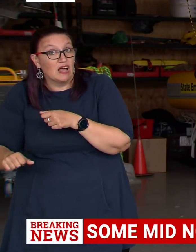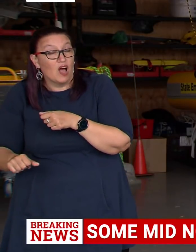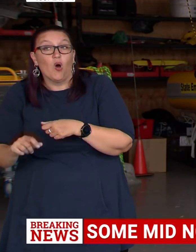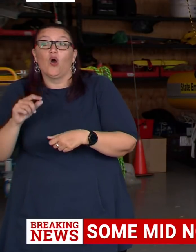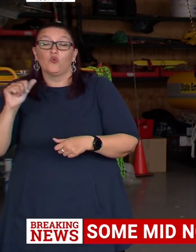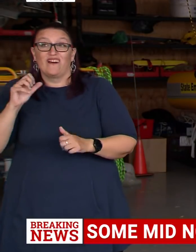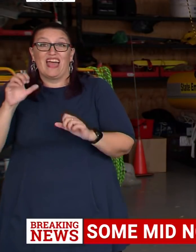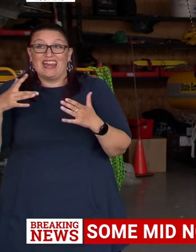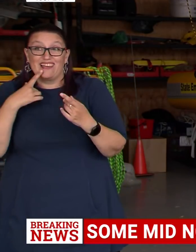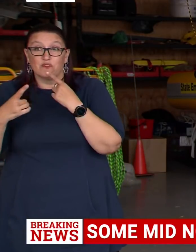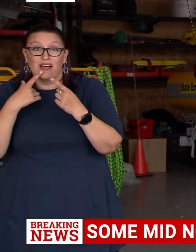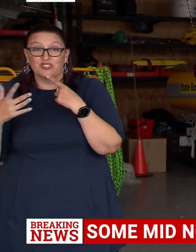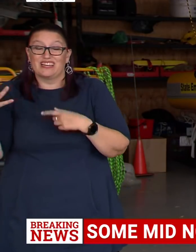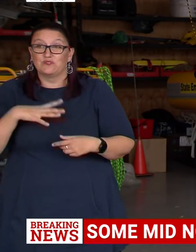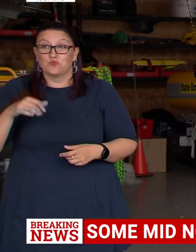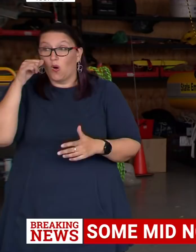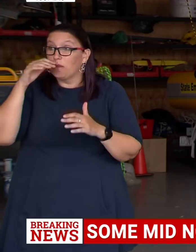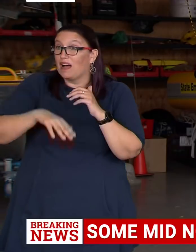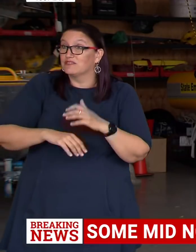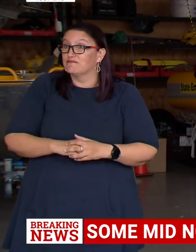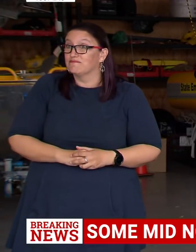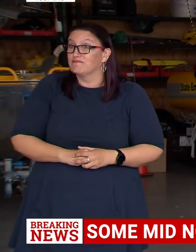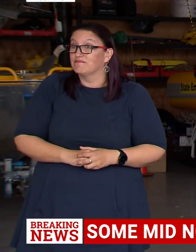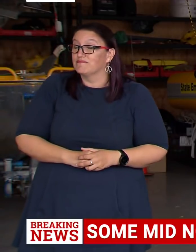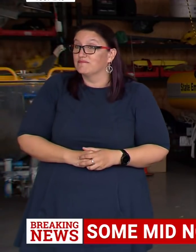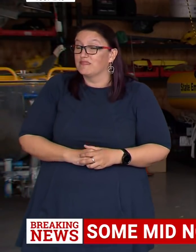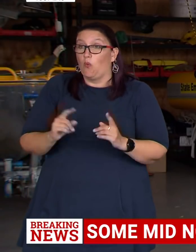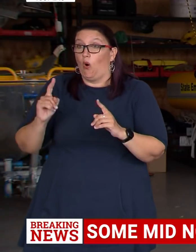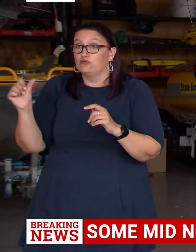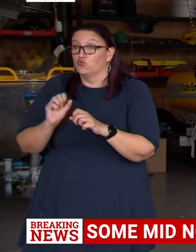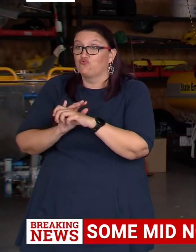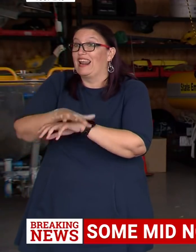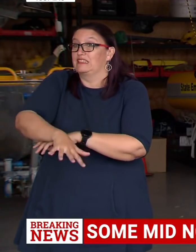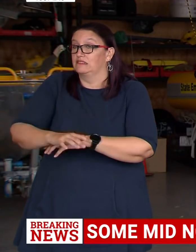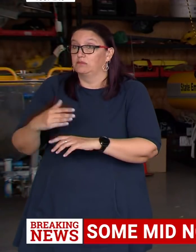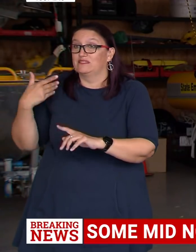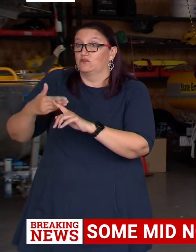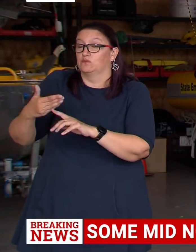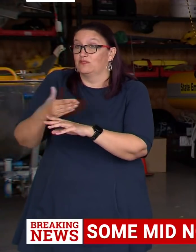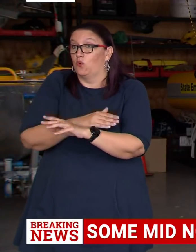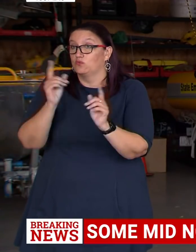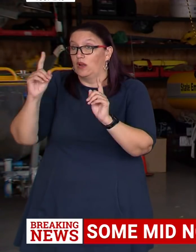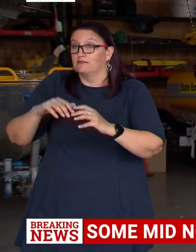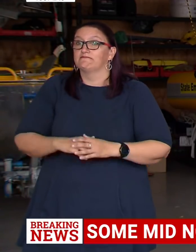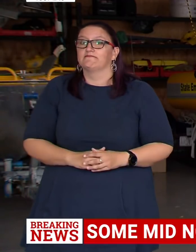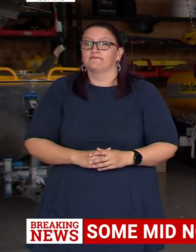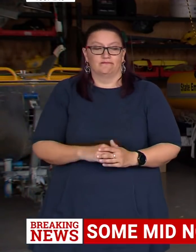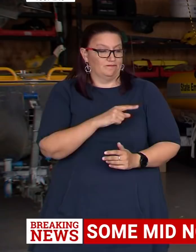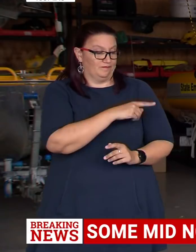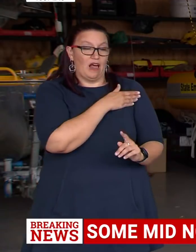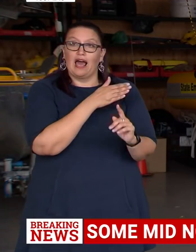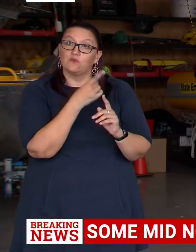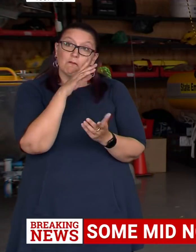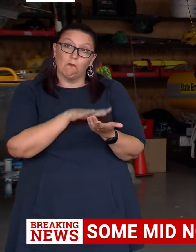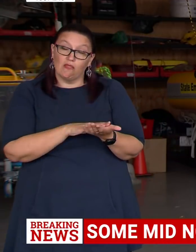have needed? Yeah, well, I received advice that some water has been released in the last month. So water has been released in the last